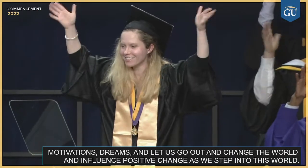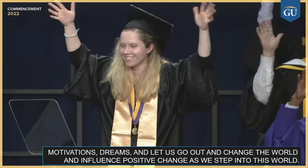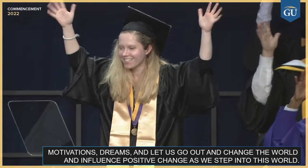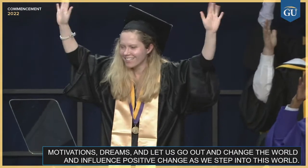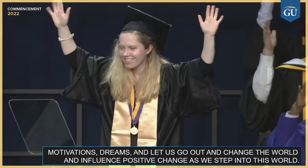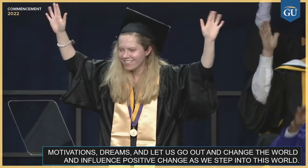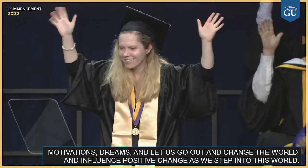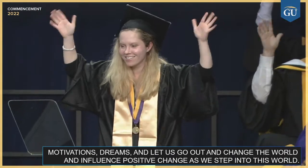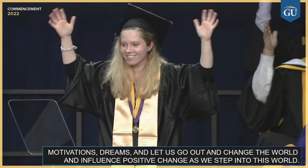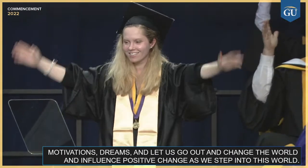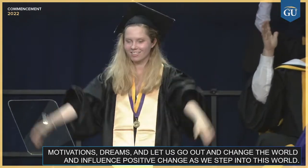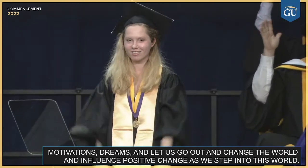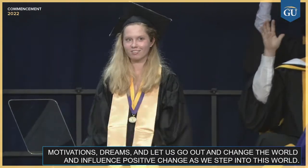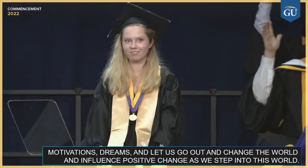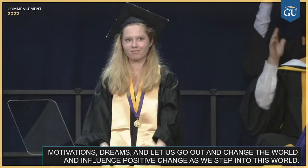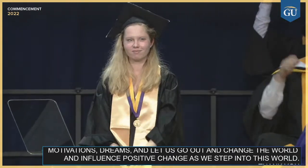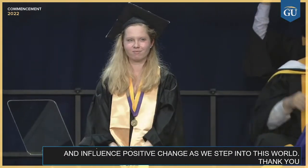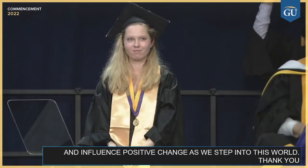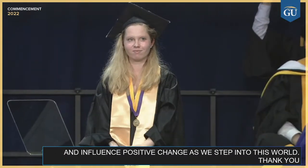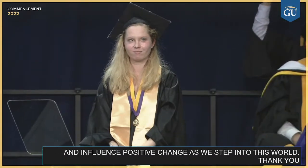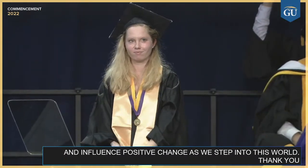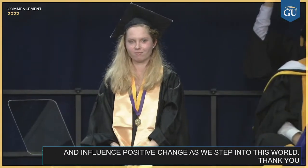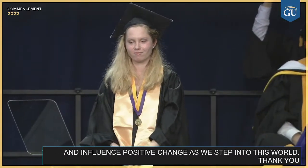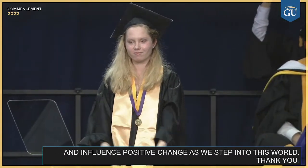to the class of 2022.